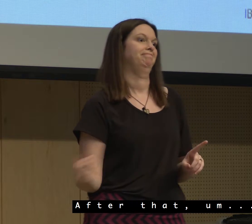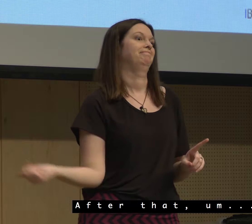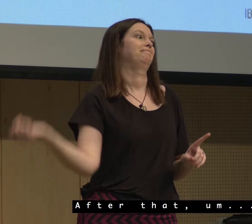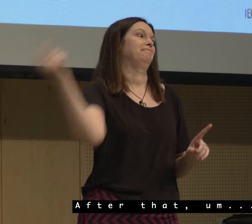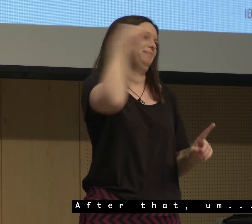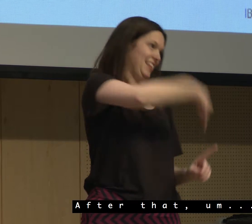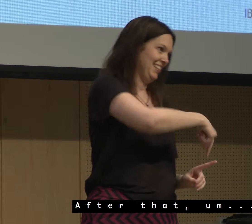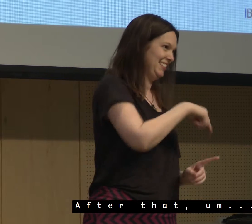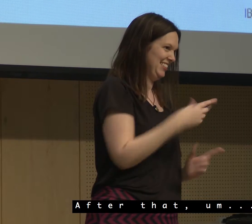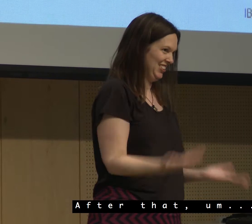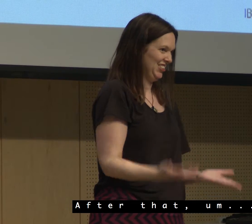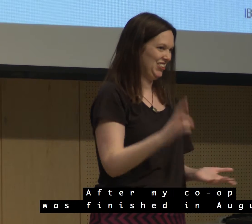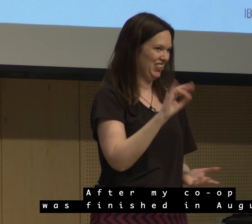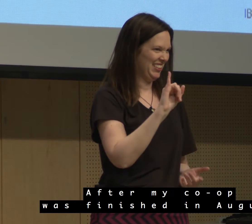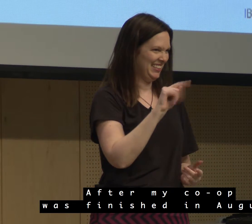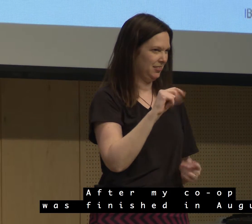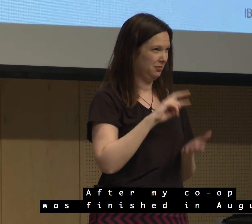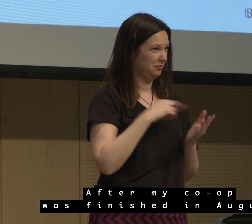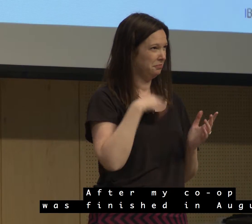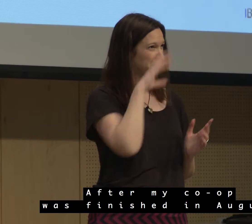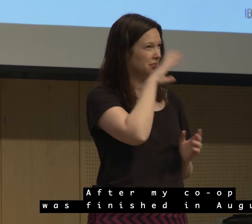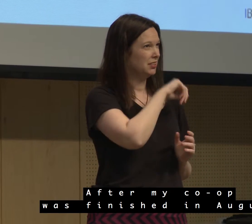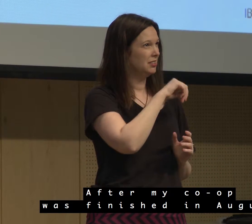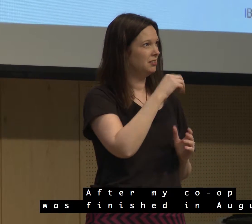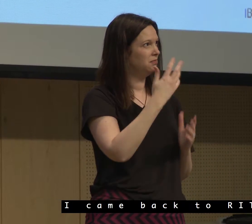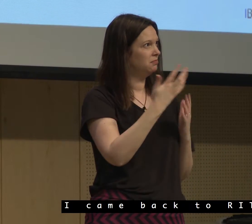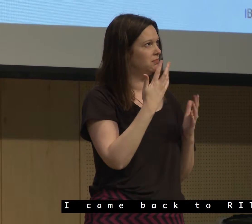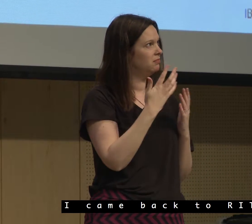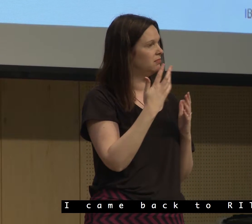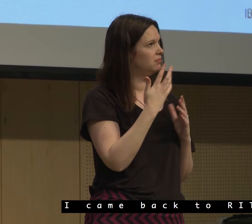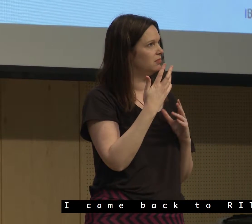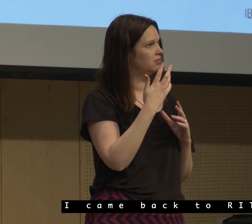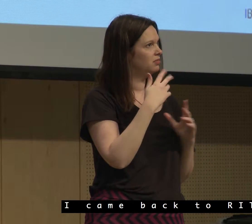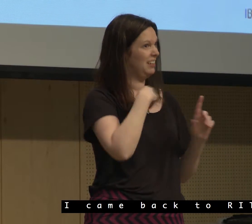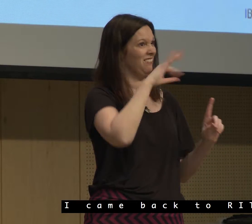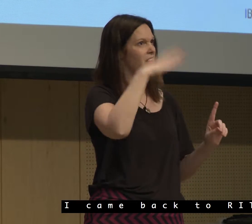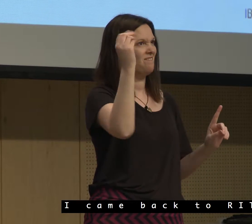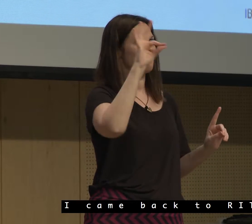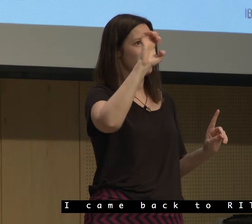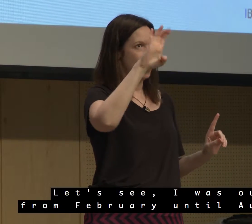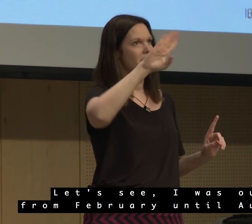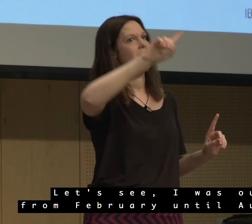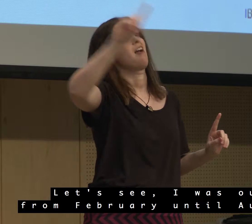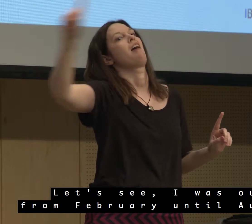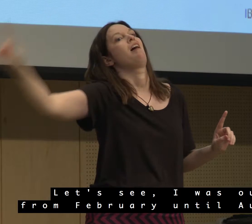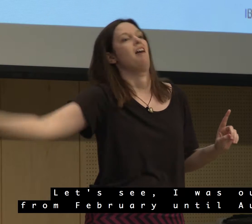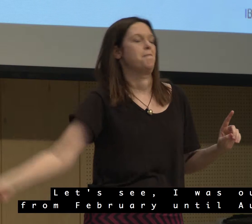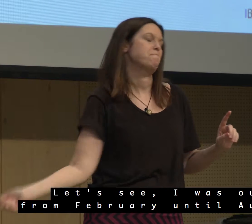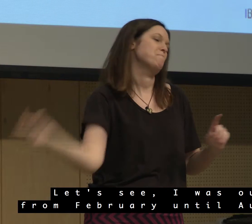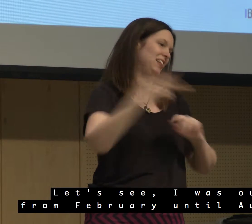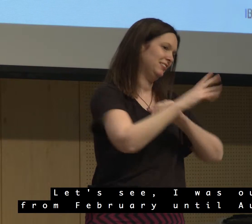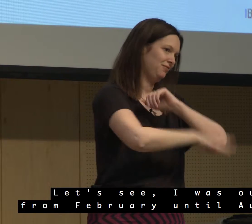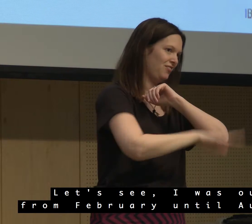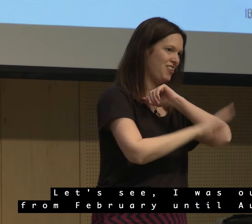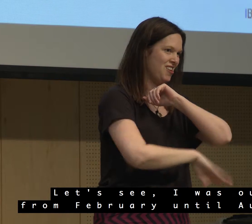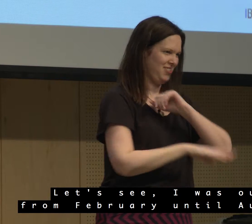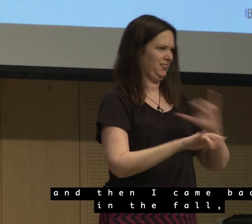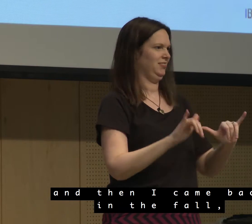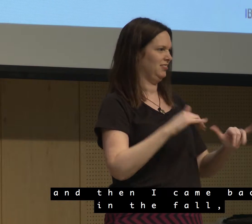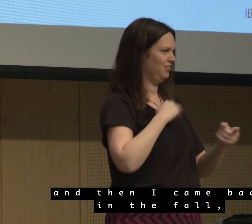After that, after my co-op was finished in August, I came back to RAT. Let's see, I was out from February until August, and then I came